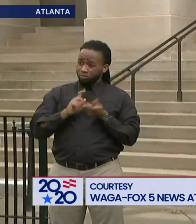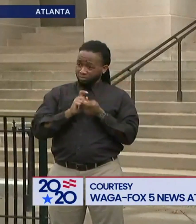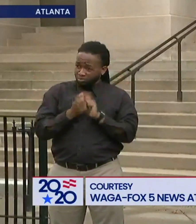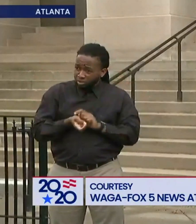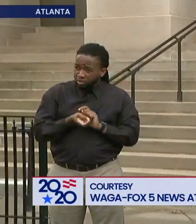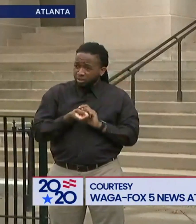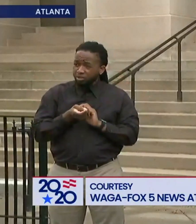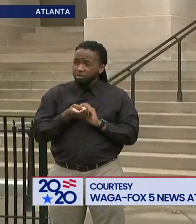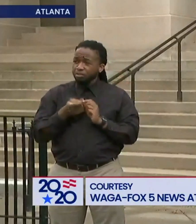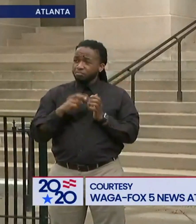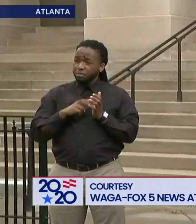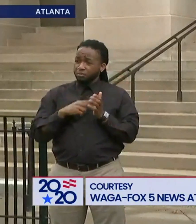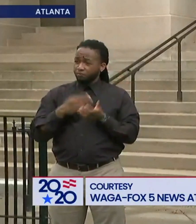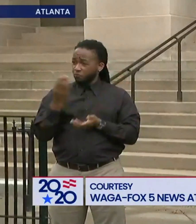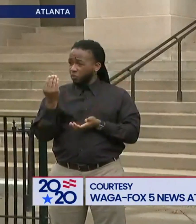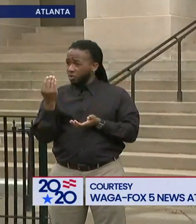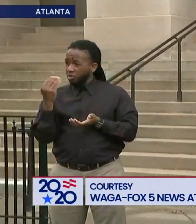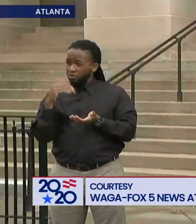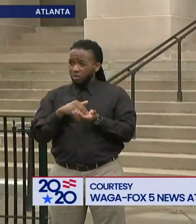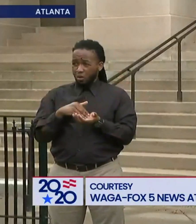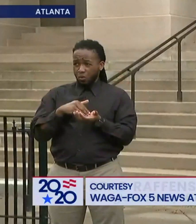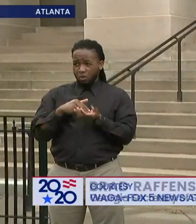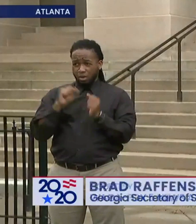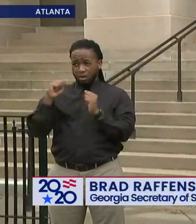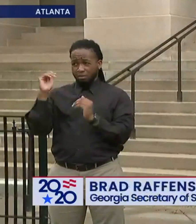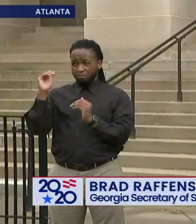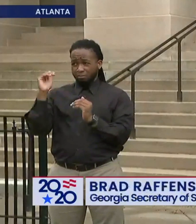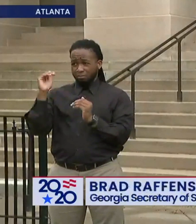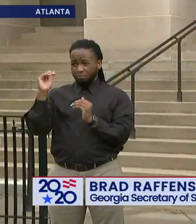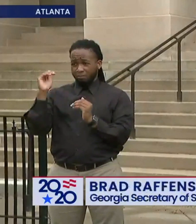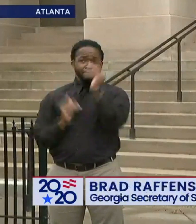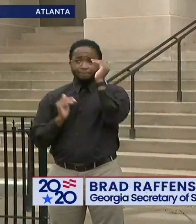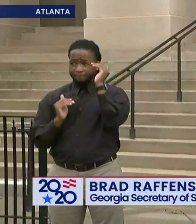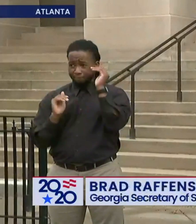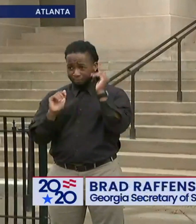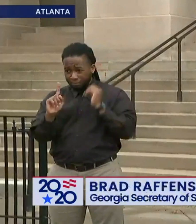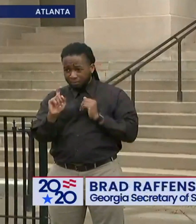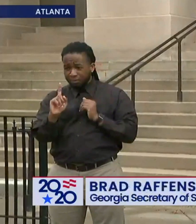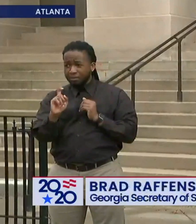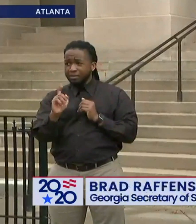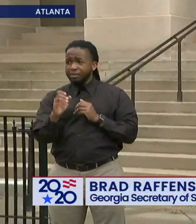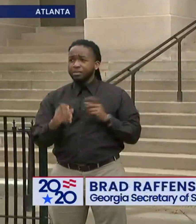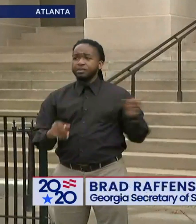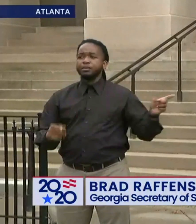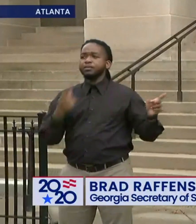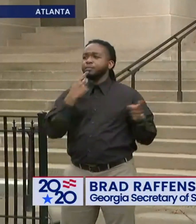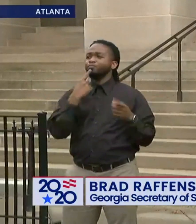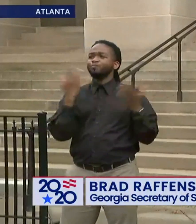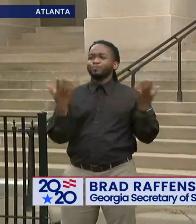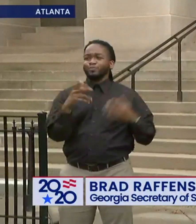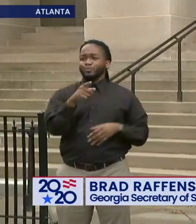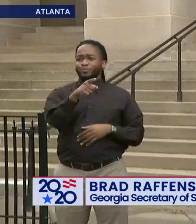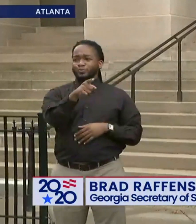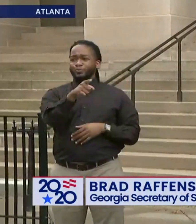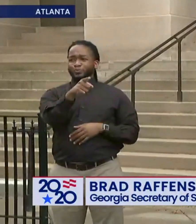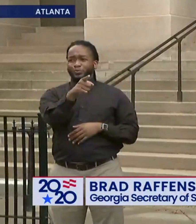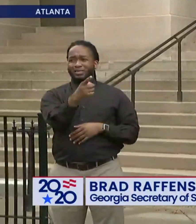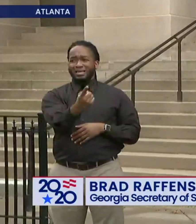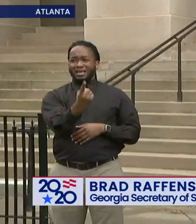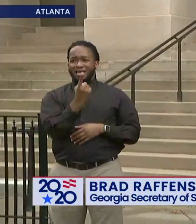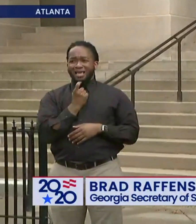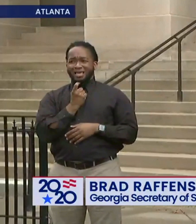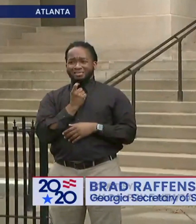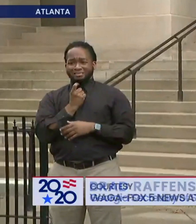could flip? You asked me to make predictions, and what we're going to deal is in facts. And so I'll report the facts. We're talking about probabilities. What